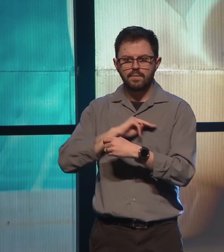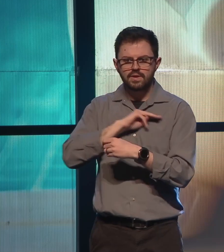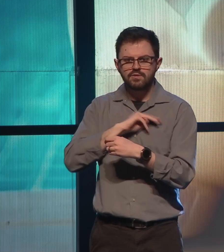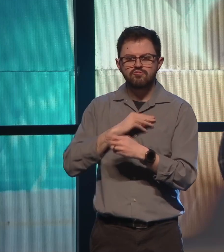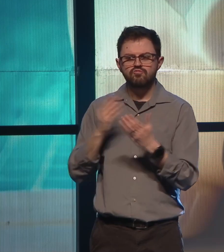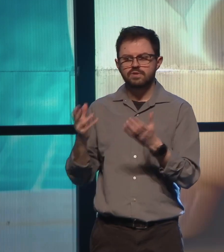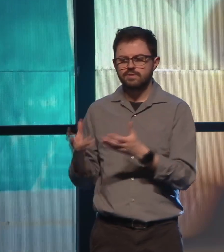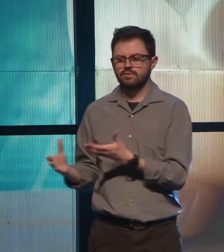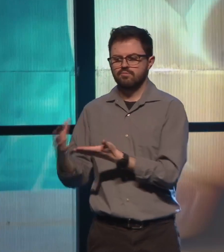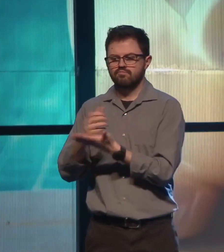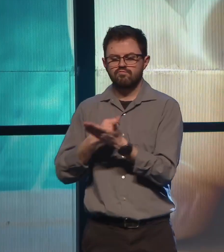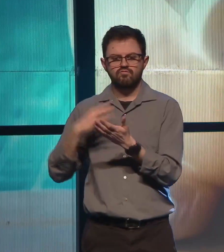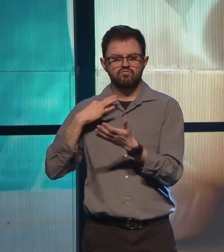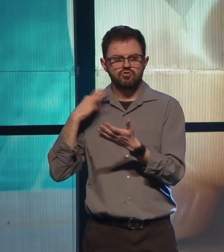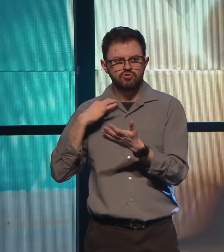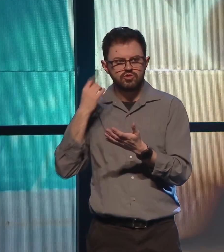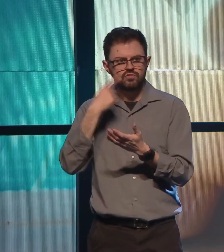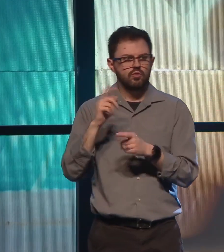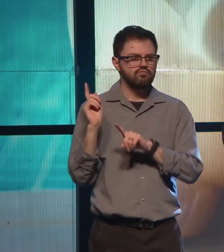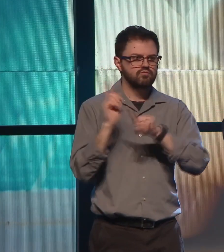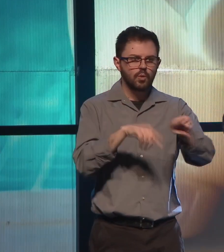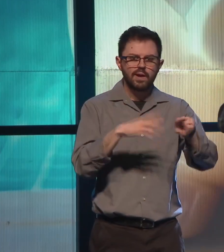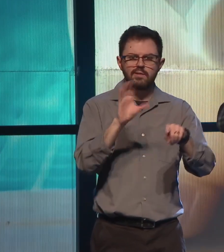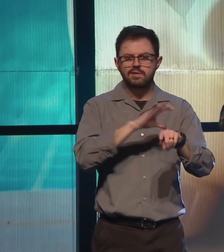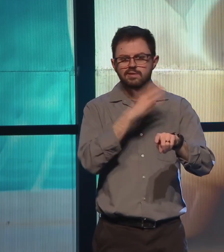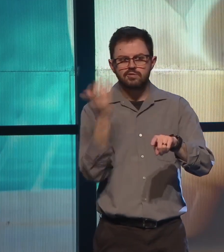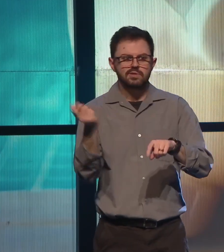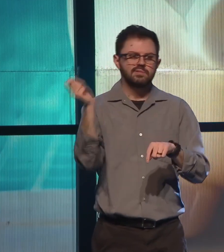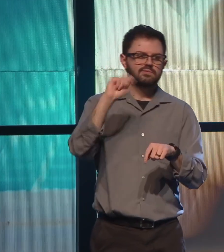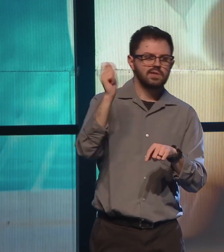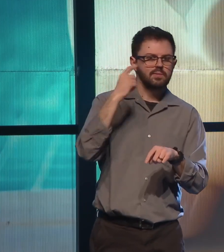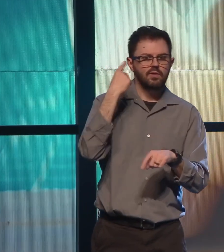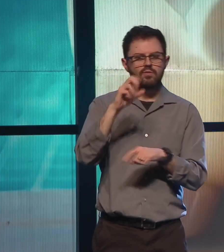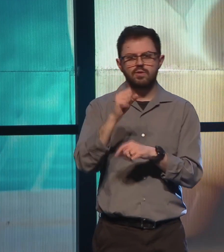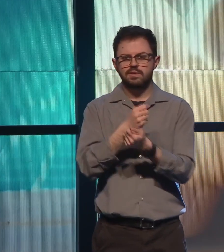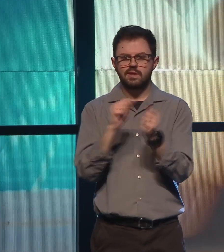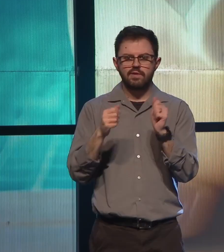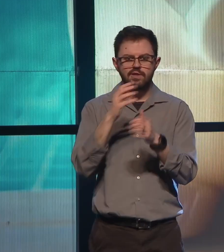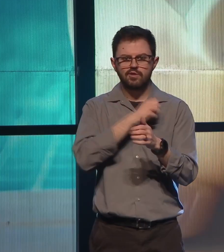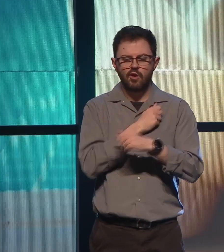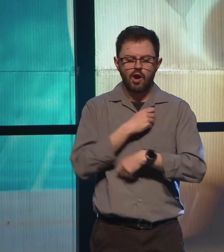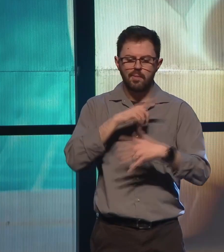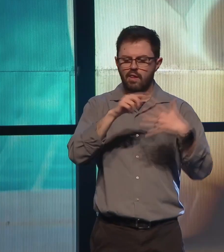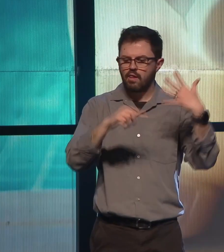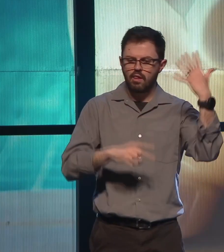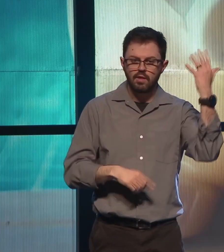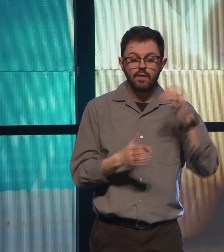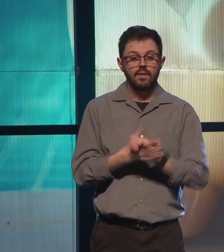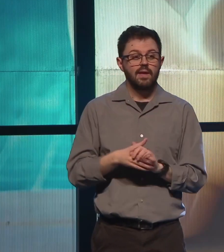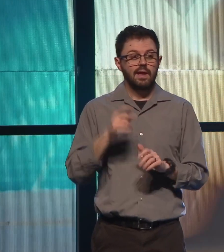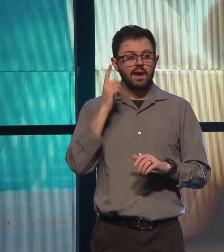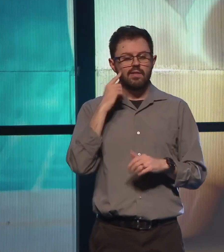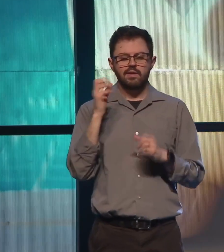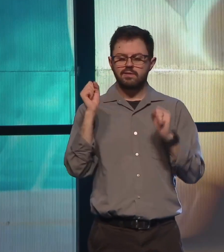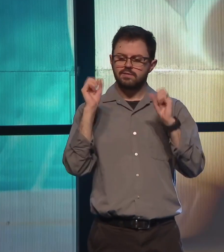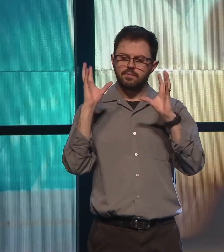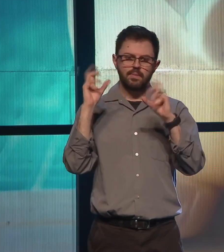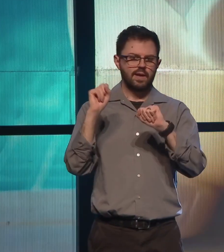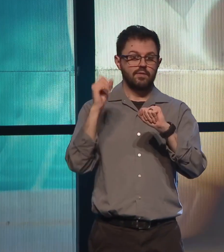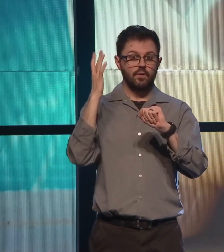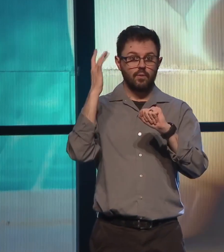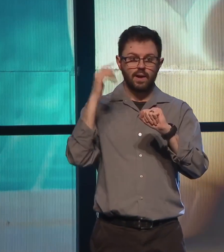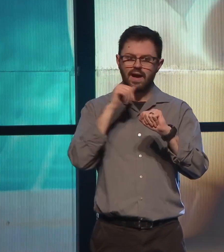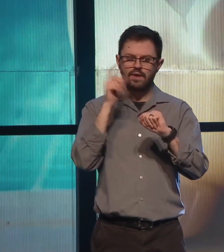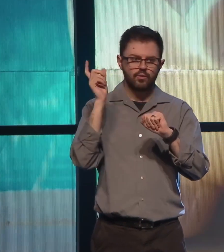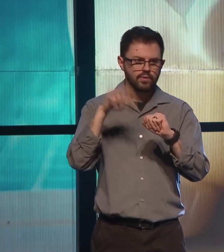Salvation Army as a partner. We ring the bell every year. So we primarily give that. Now, I think that's wonderful because I don't have to vet